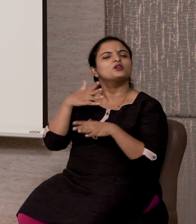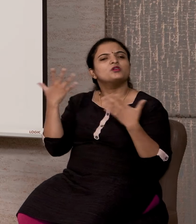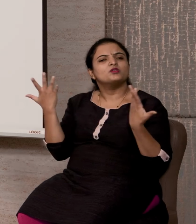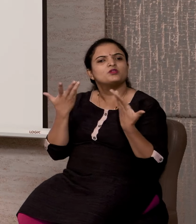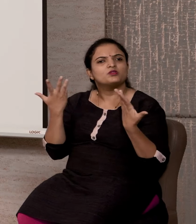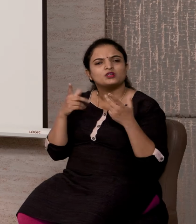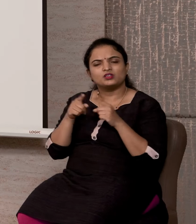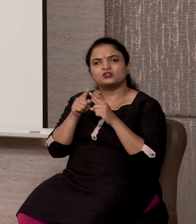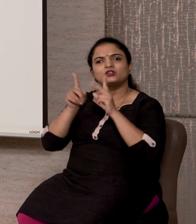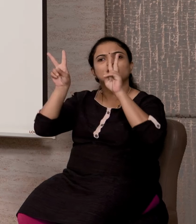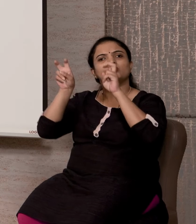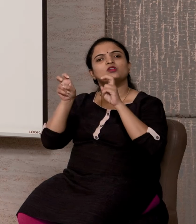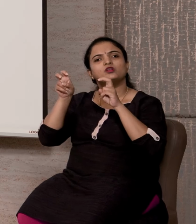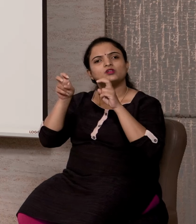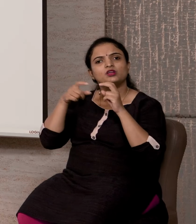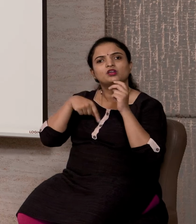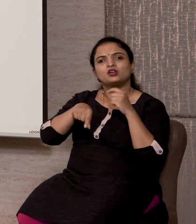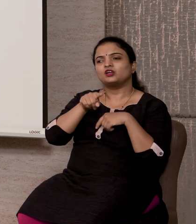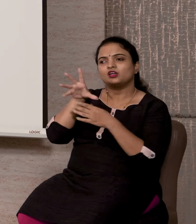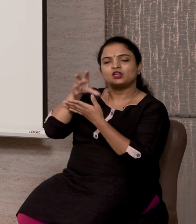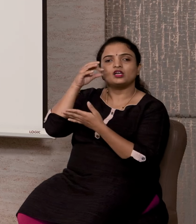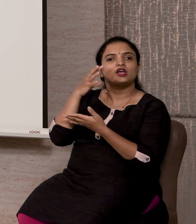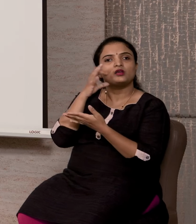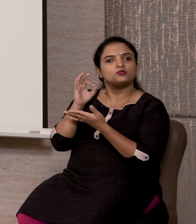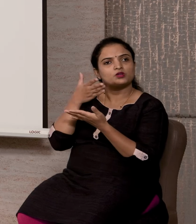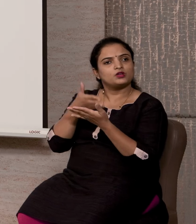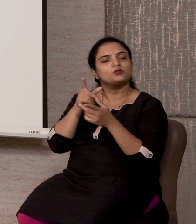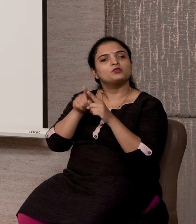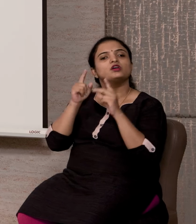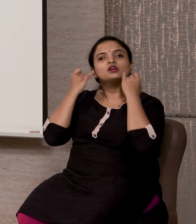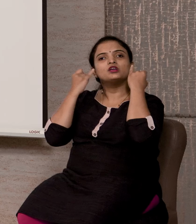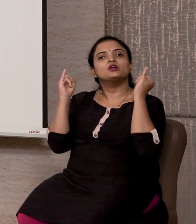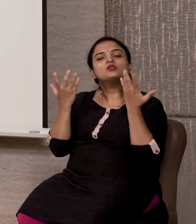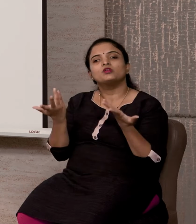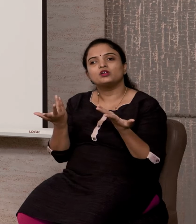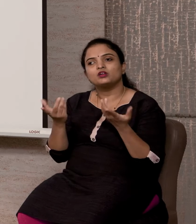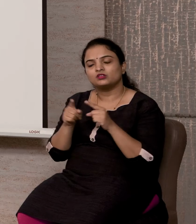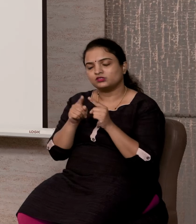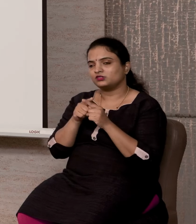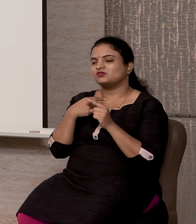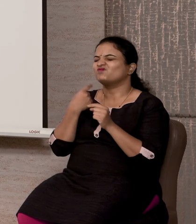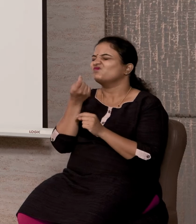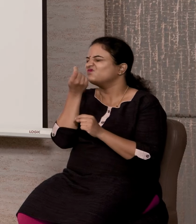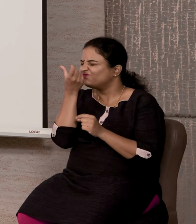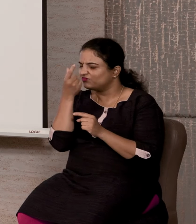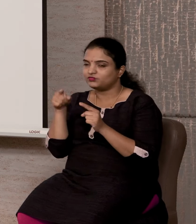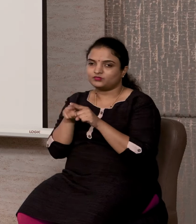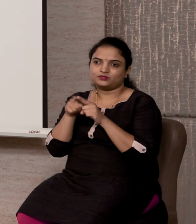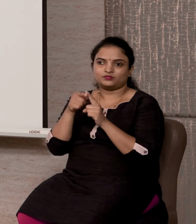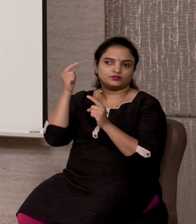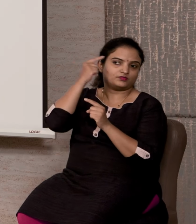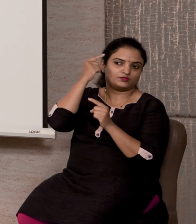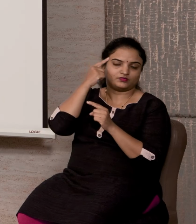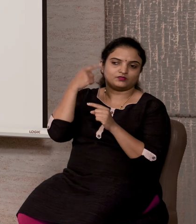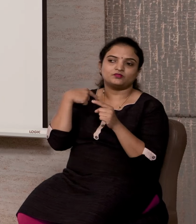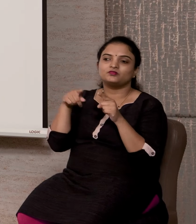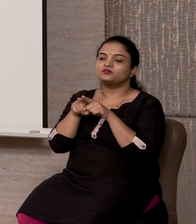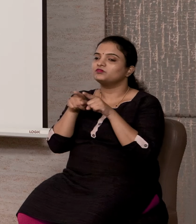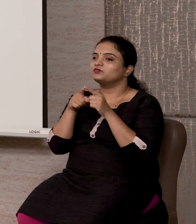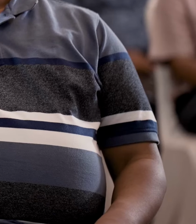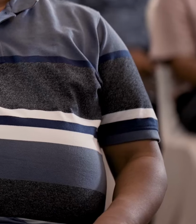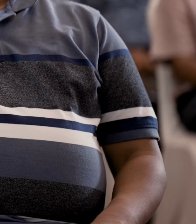what about industry professionals, right? 3 separate studies. So as a very small thought experiment, what we did at BITS Pilani